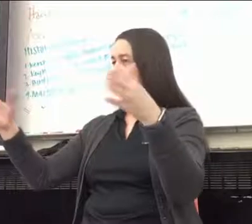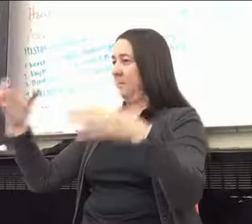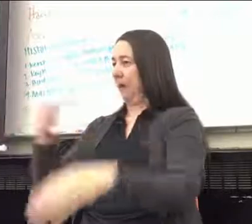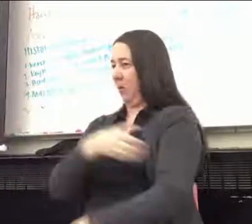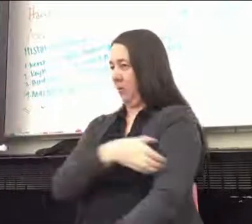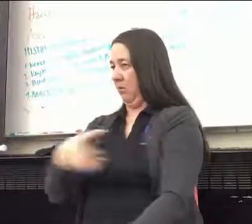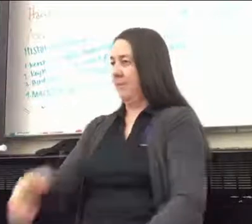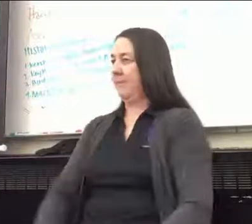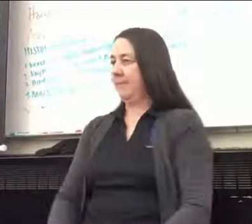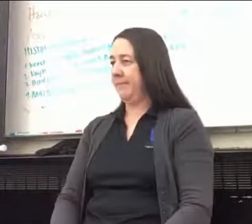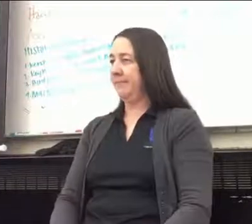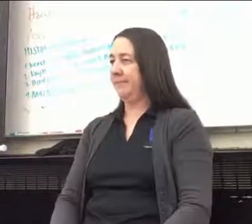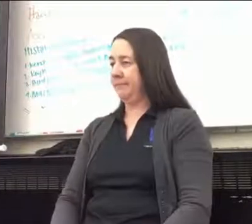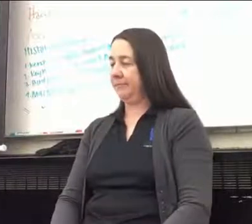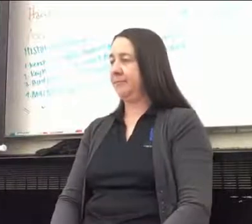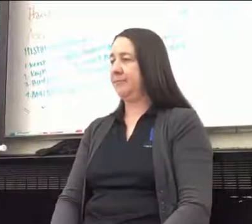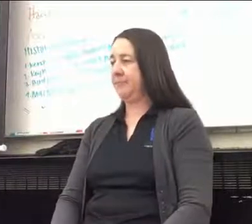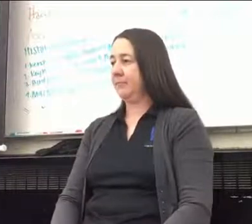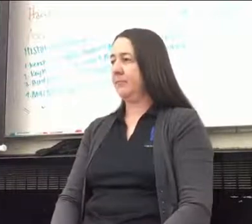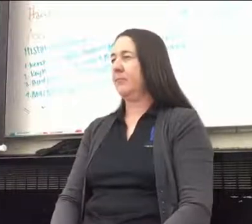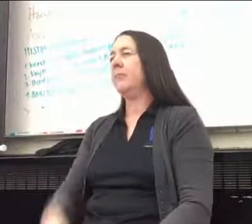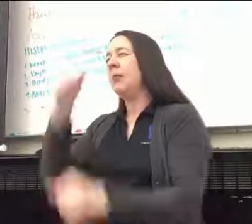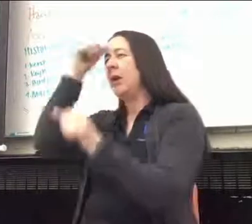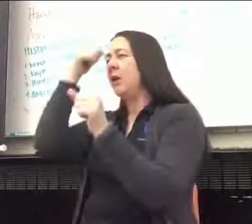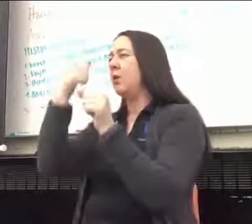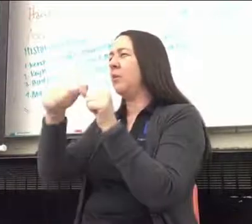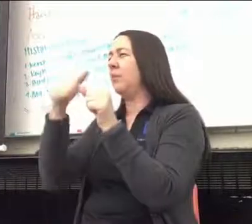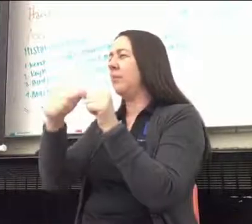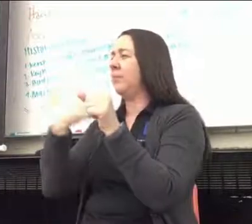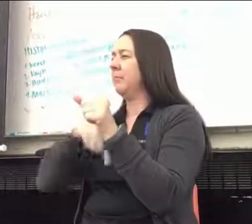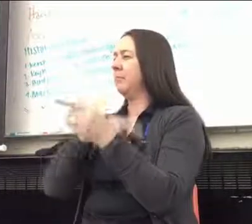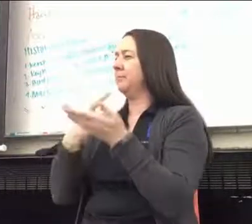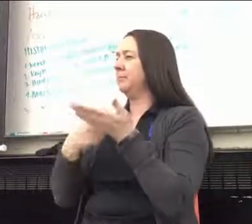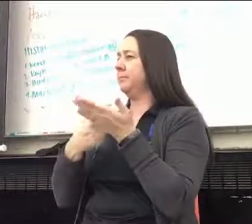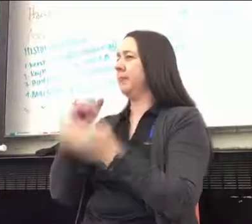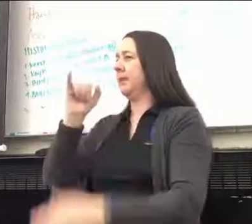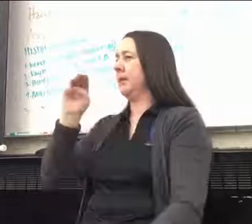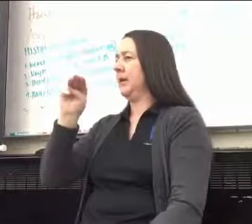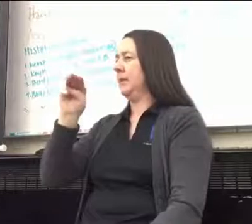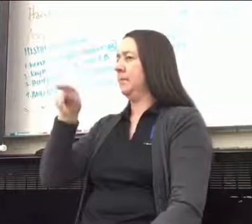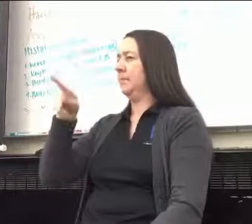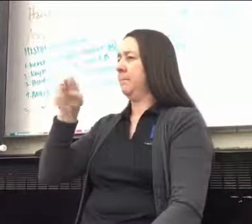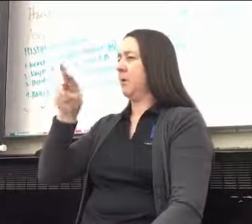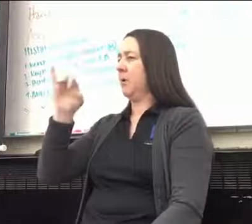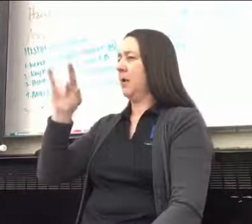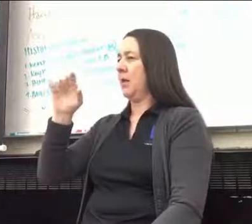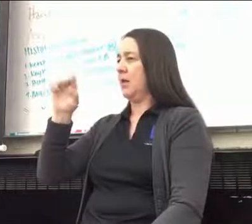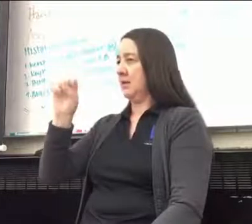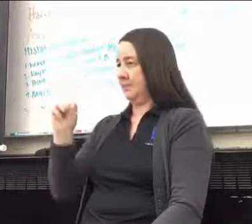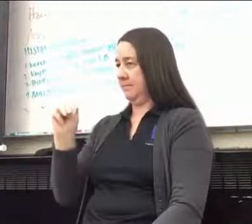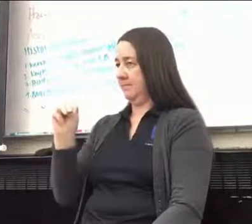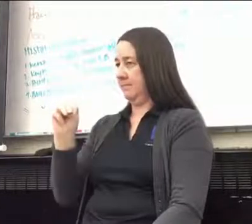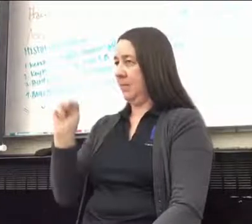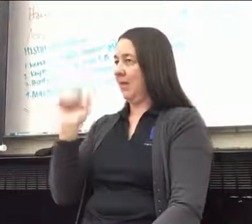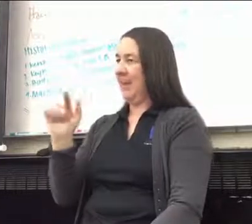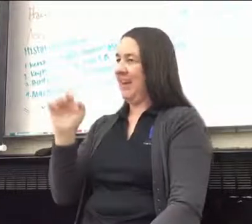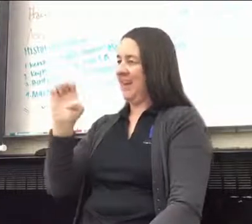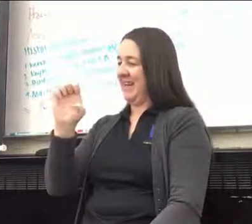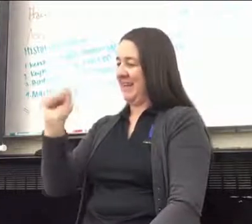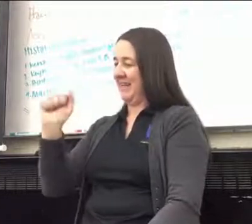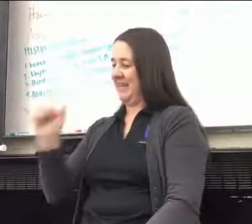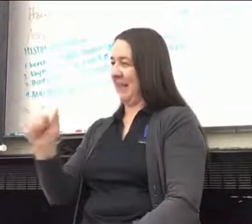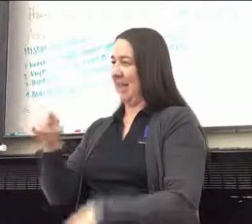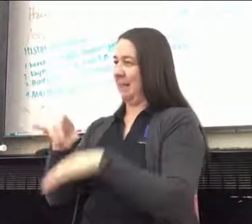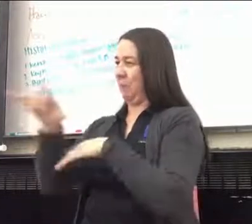power. So if you remember when we talked about imperialism, remember that essay prompt is all about America becoming a